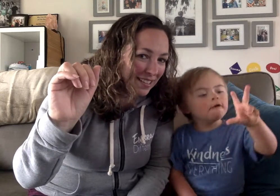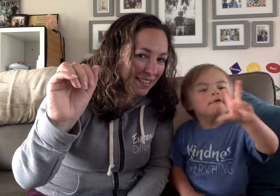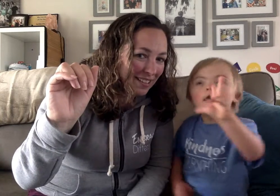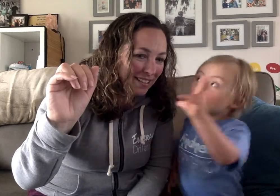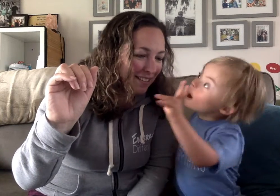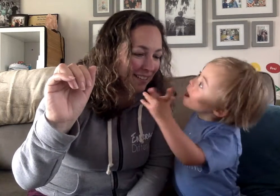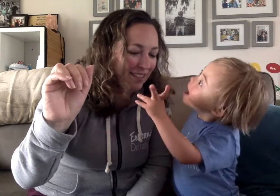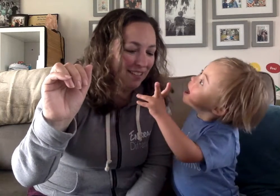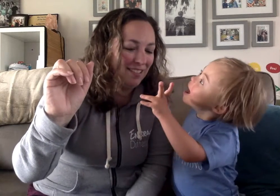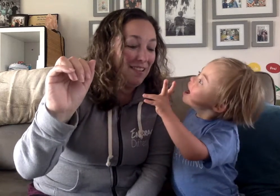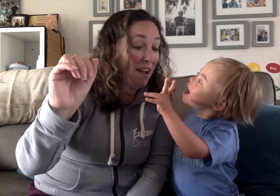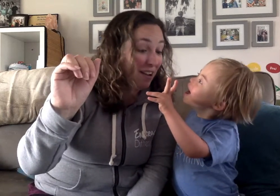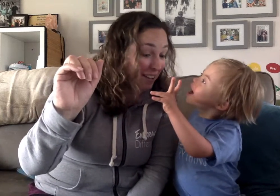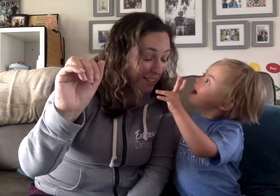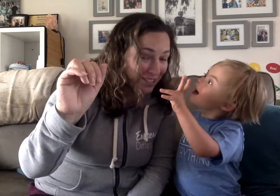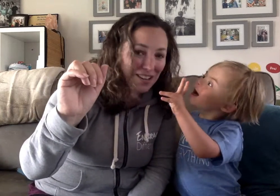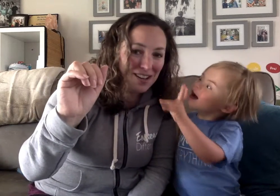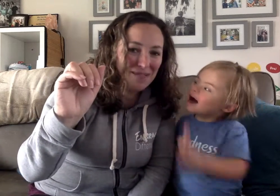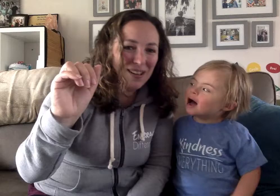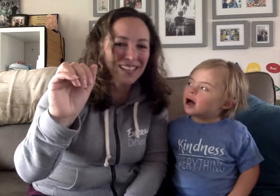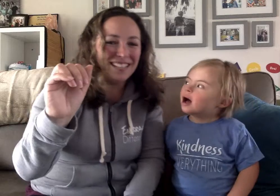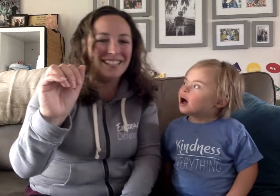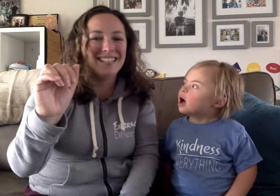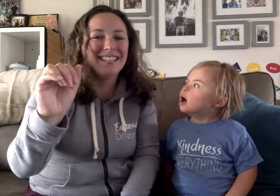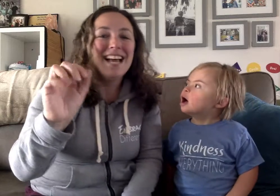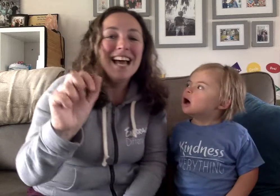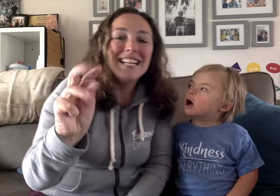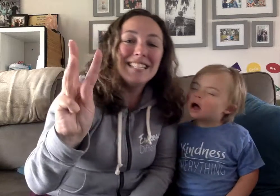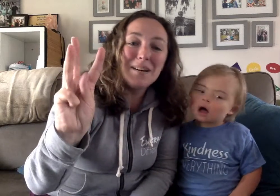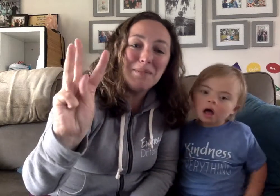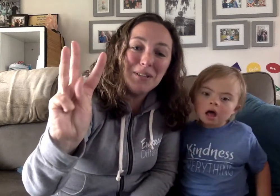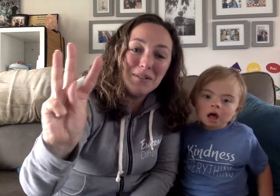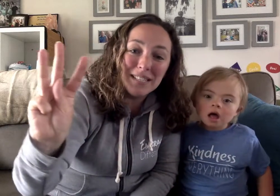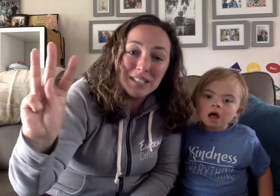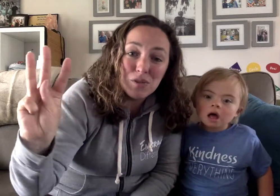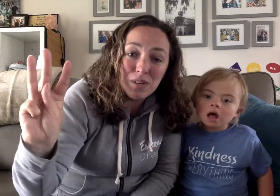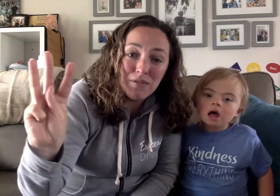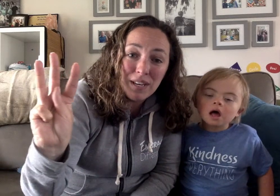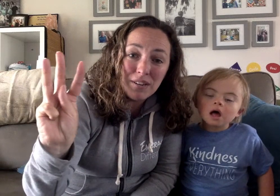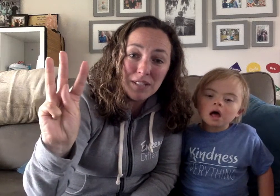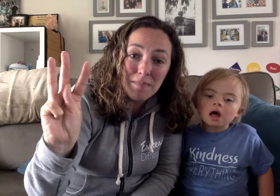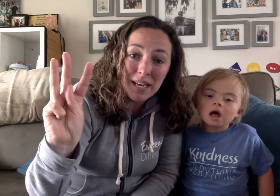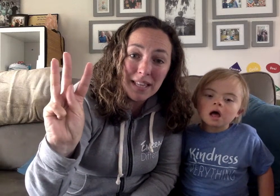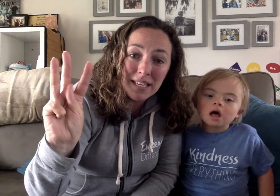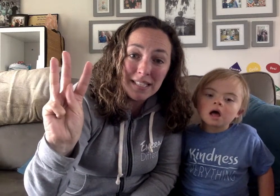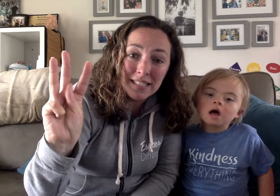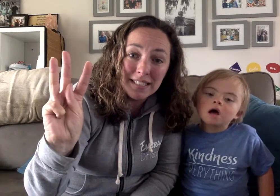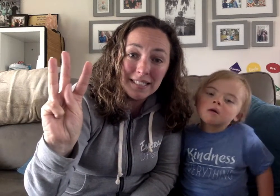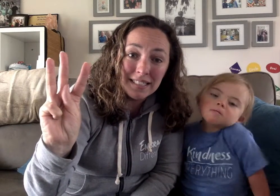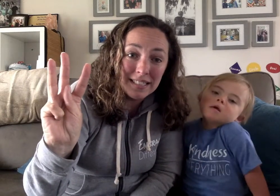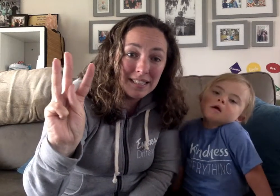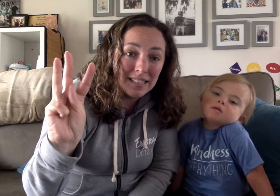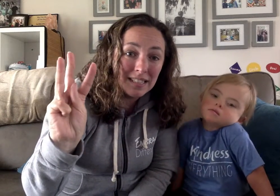Mama. Good job. W is three fingers up like this. Mama.